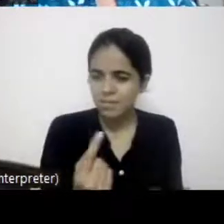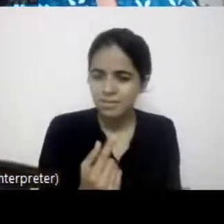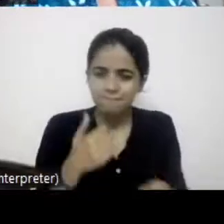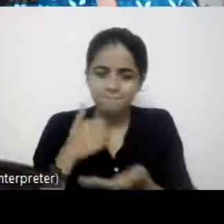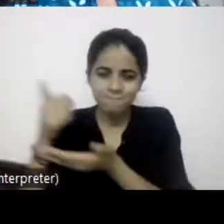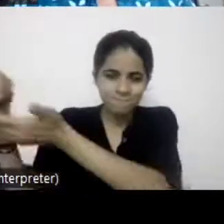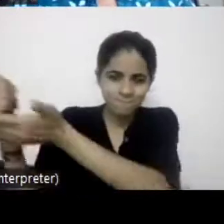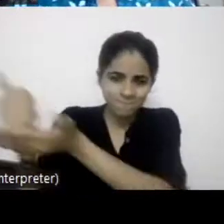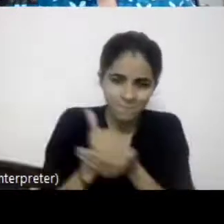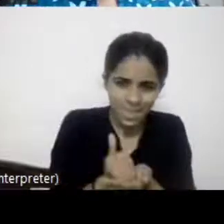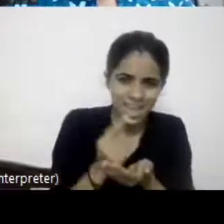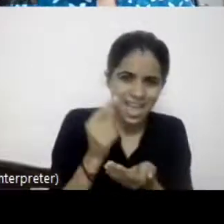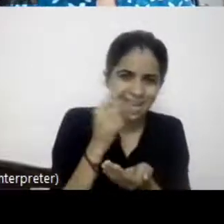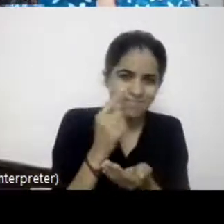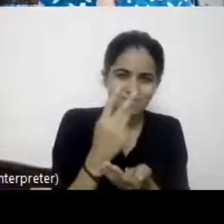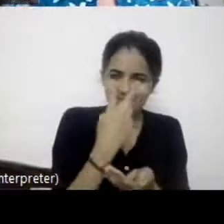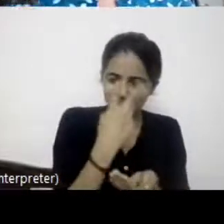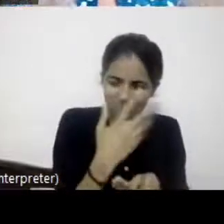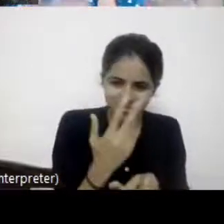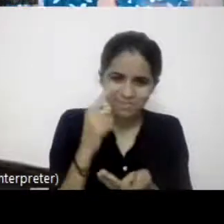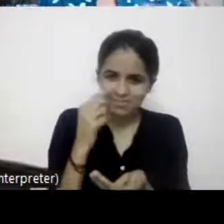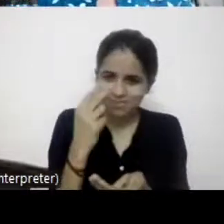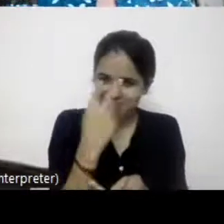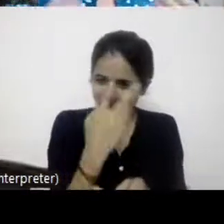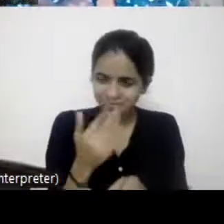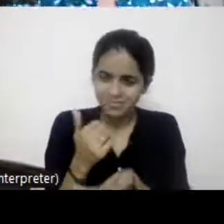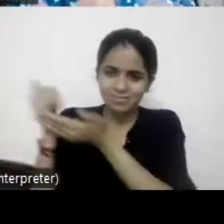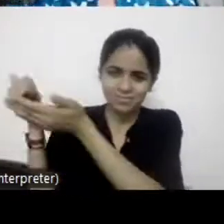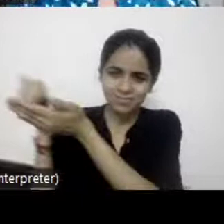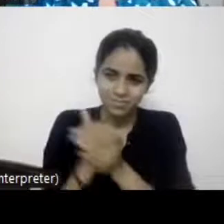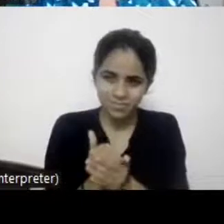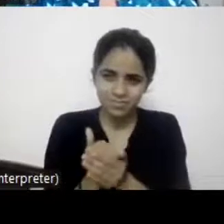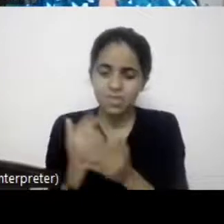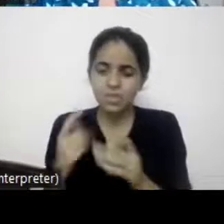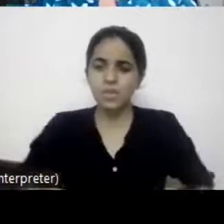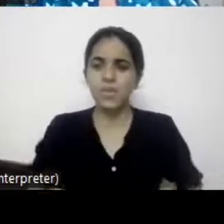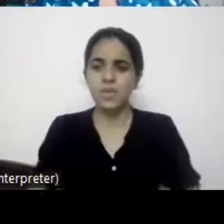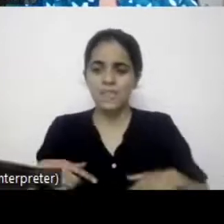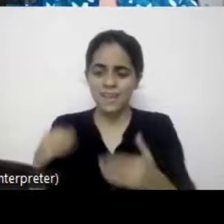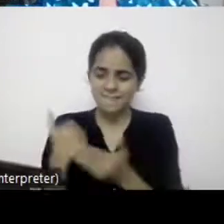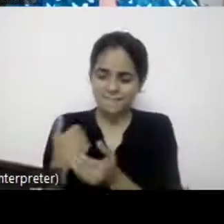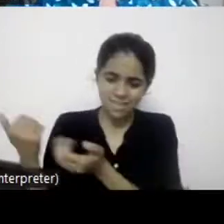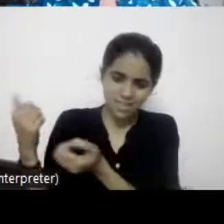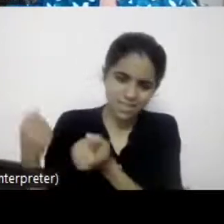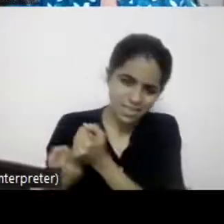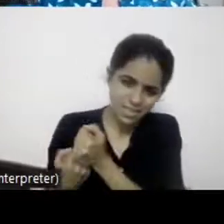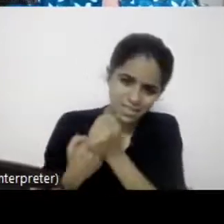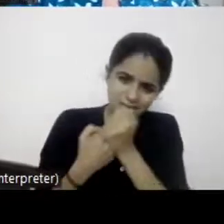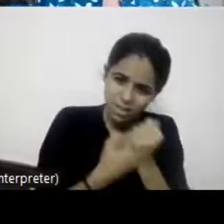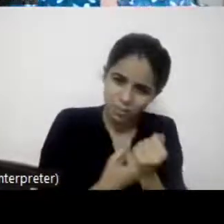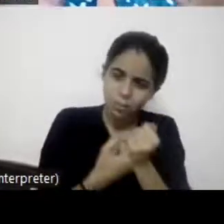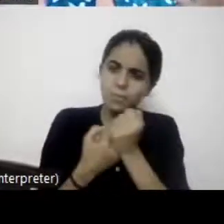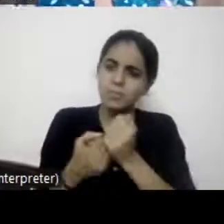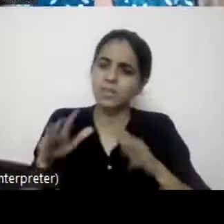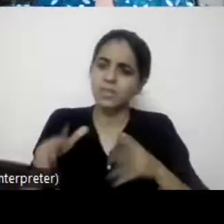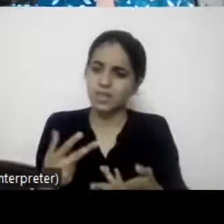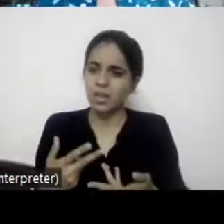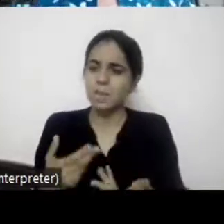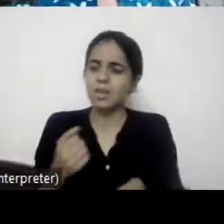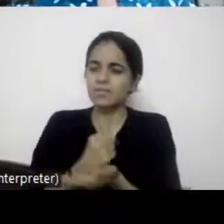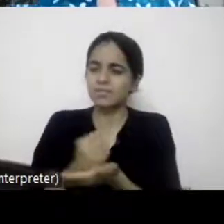And to the extent that he would give away his own life to, give her this eyesight